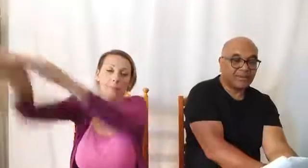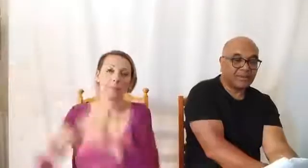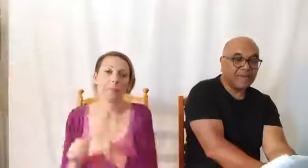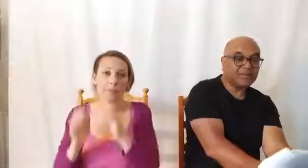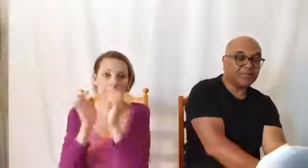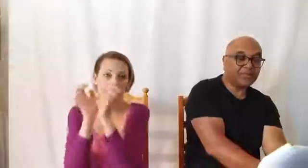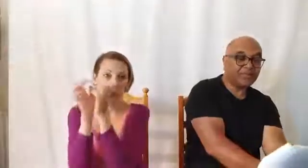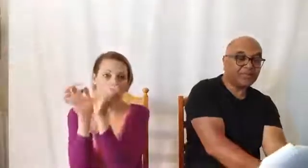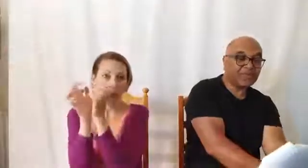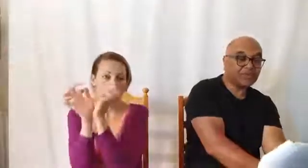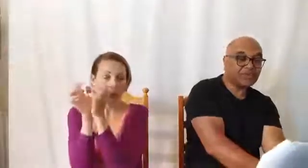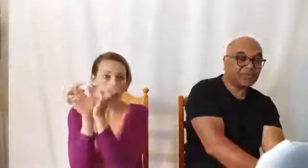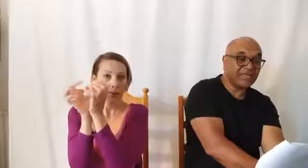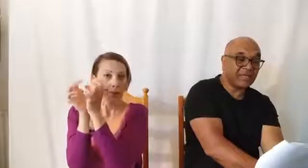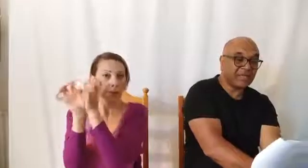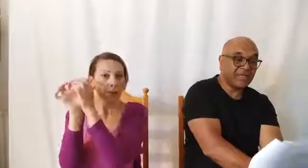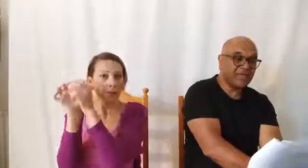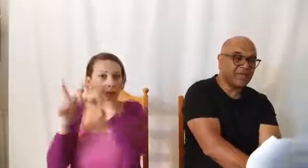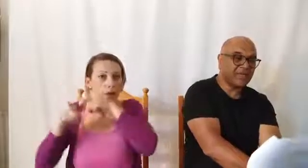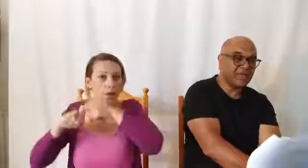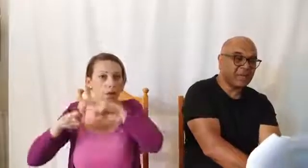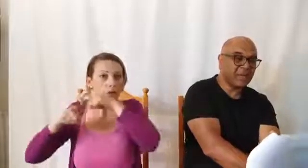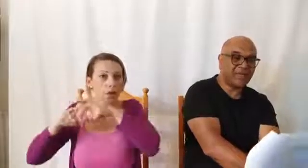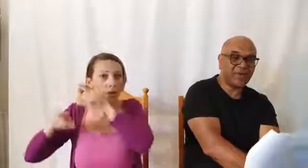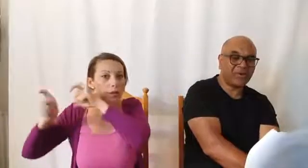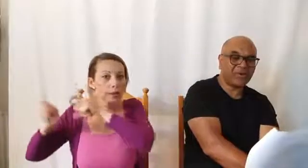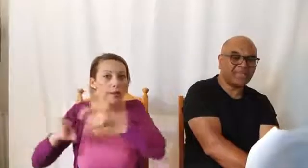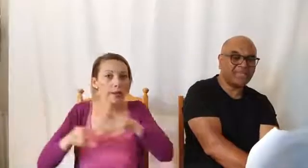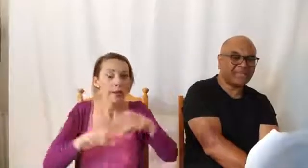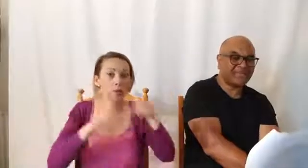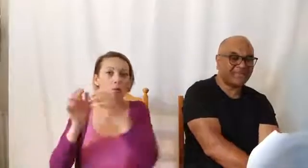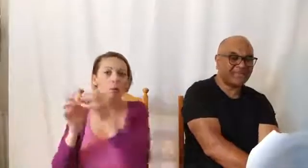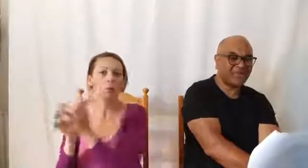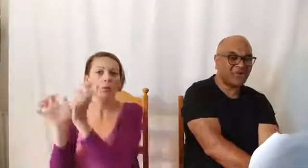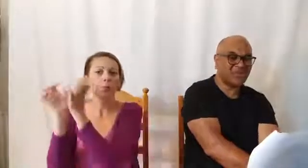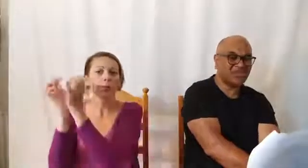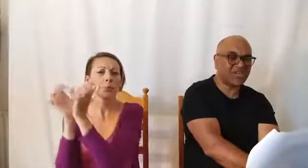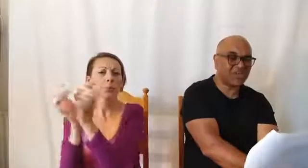As Ben journeyed on, he began to wonder why barnacles stay inside their hard-shelled home.